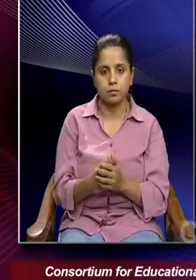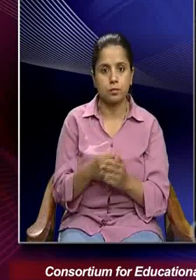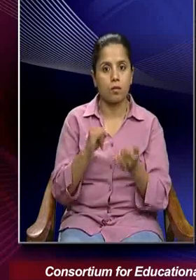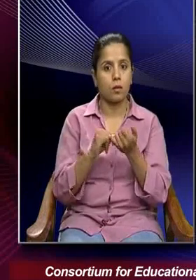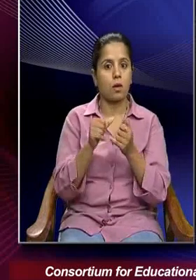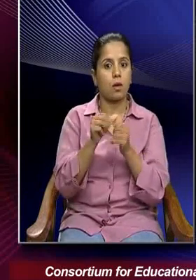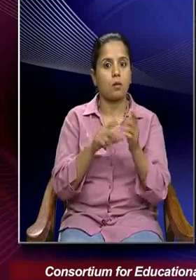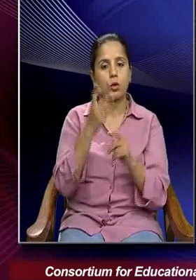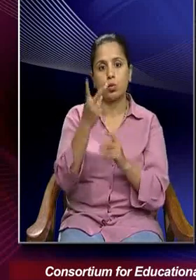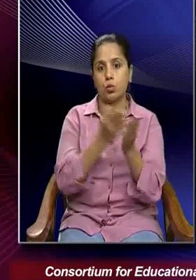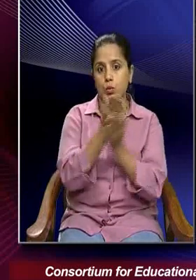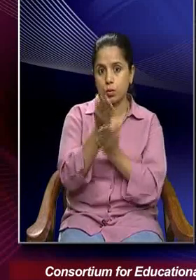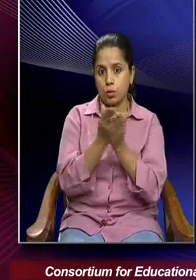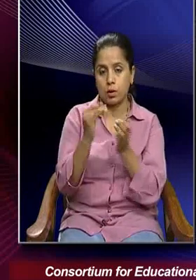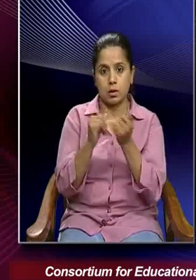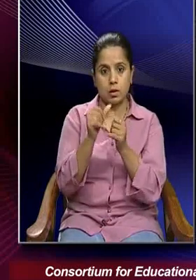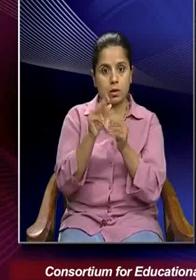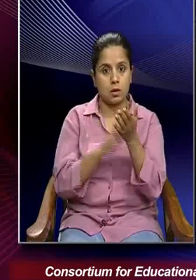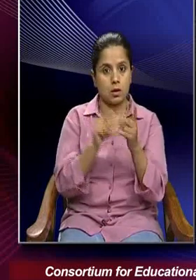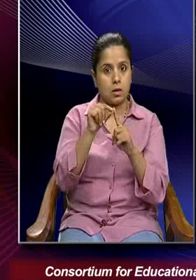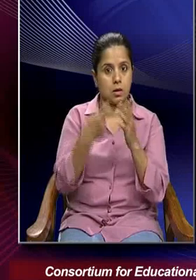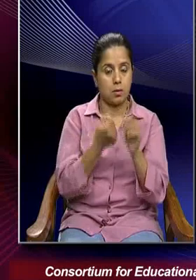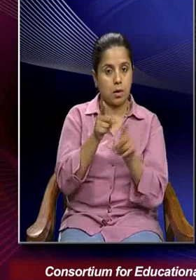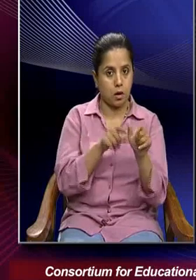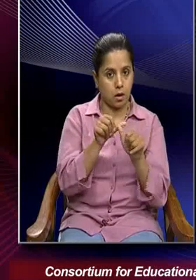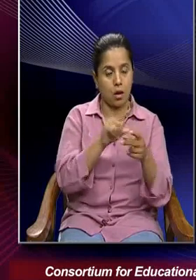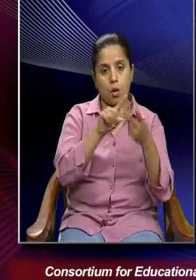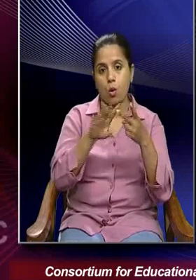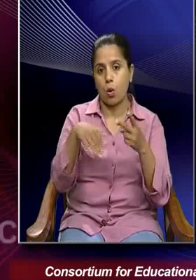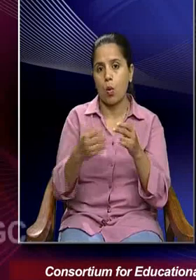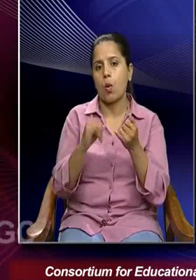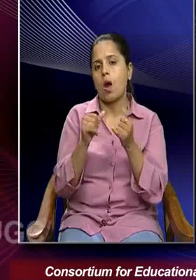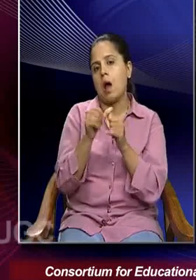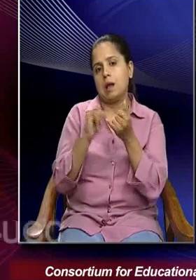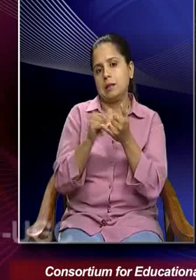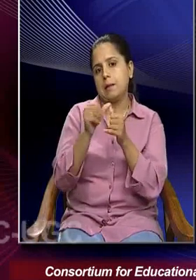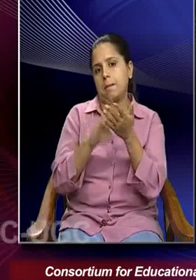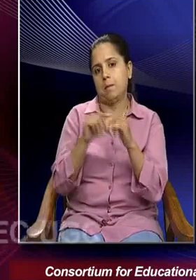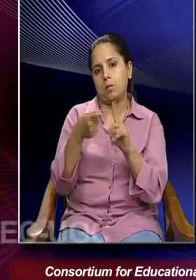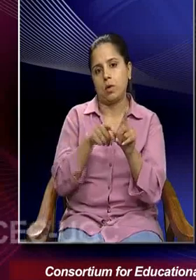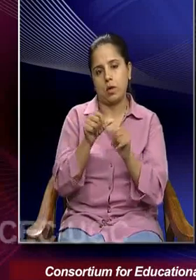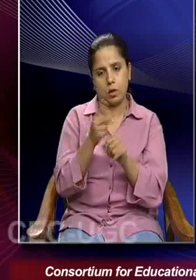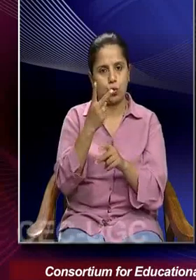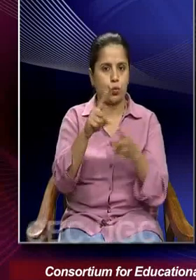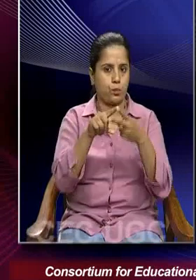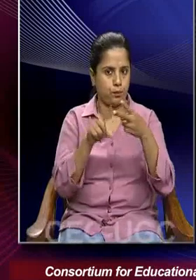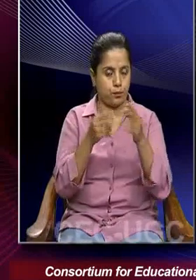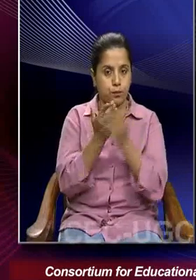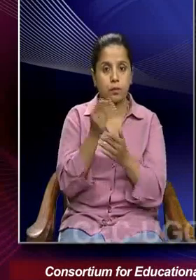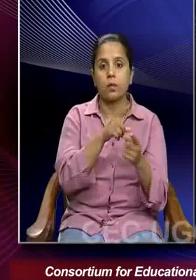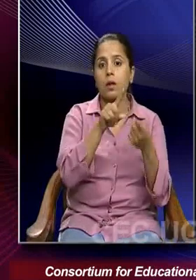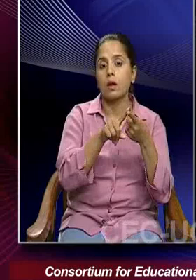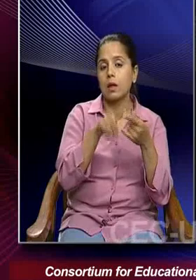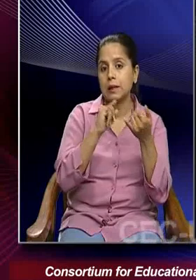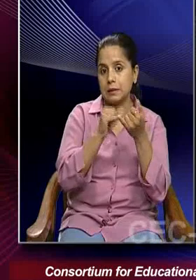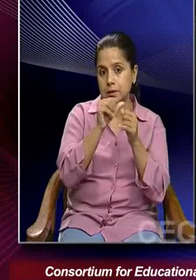is of two types, Sampragyat Samadhi or the Asampragyat Samadhi. The Sampragyat Samadhi,